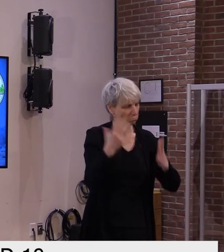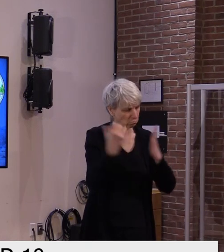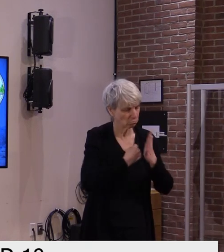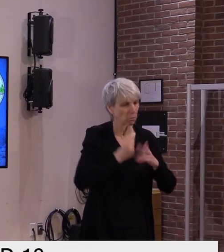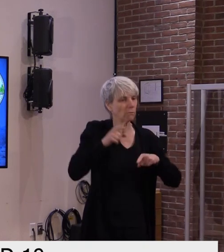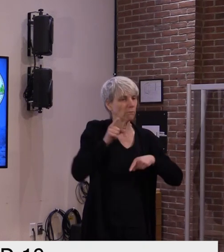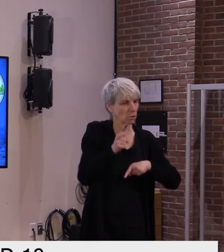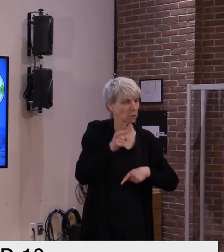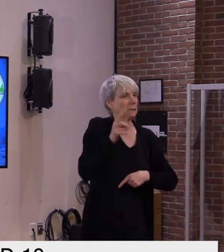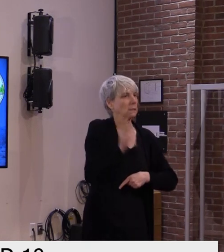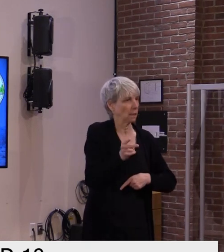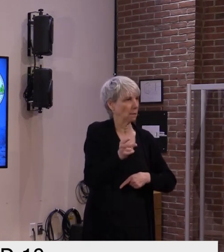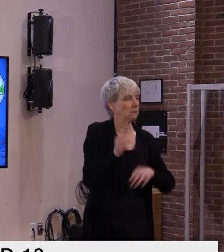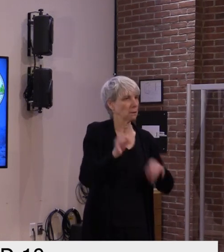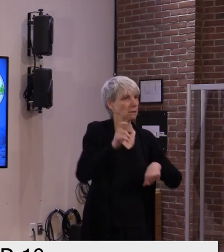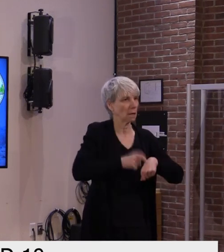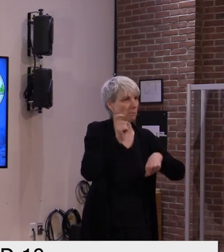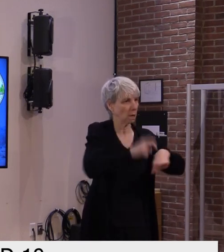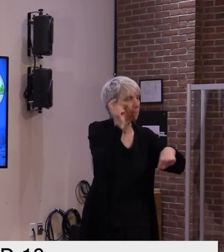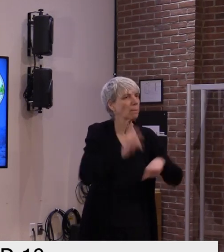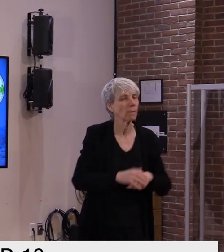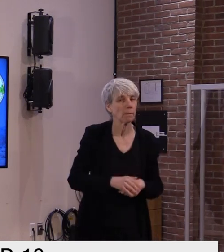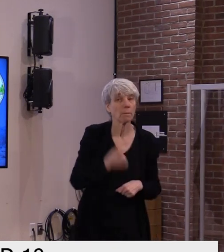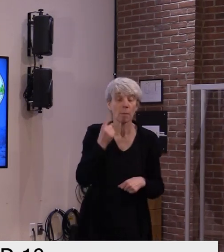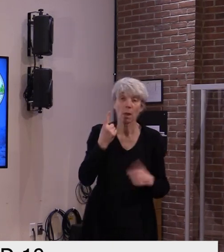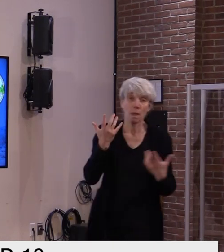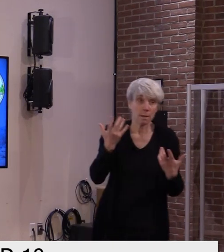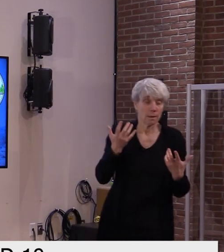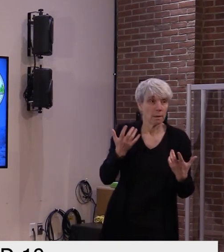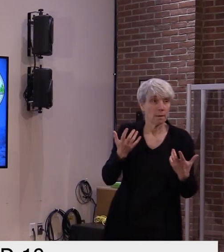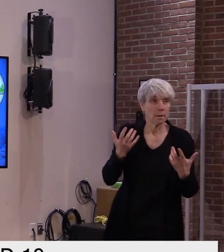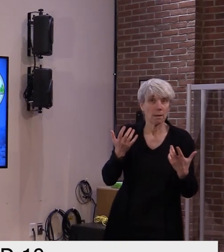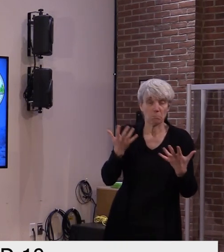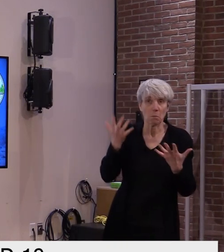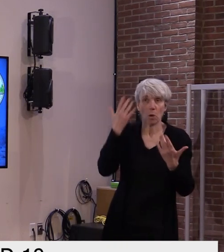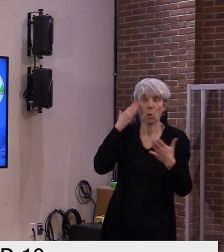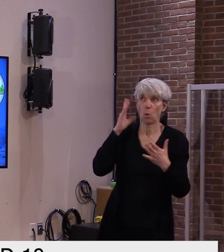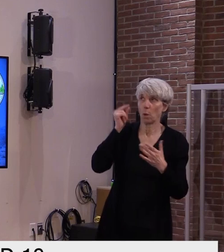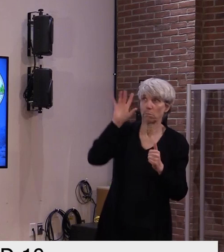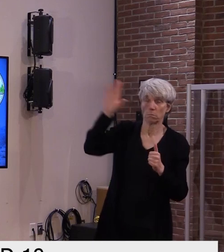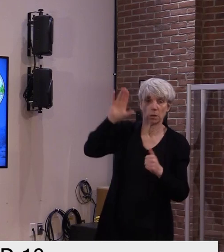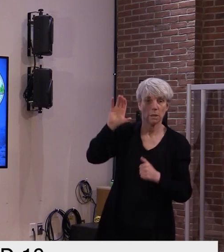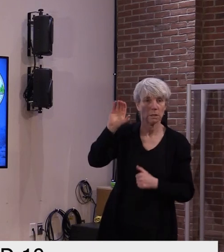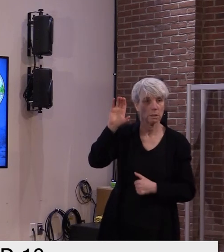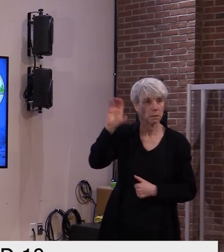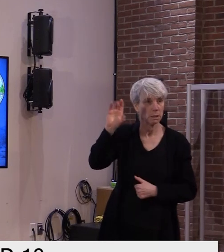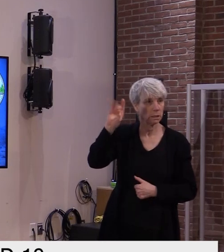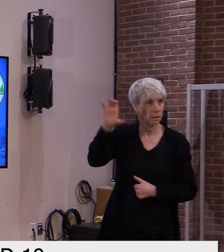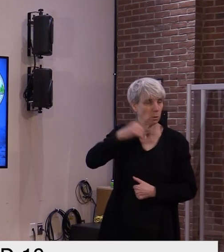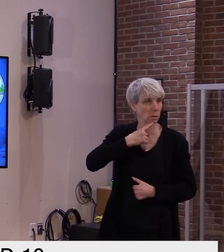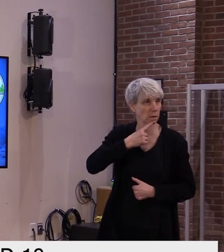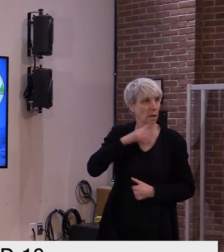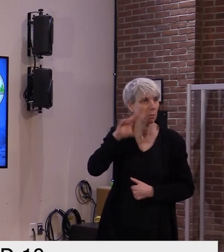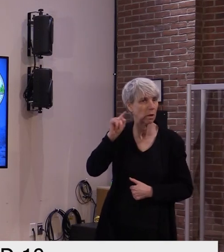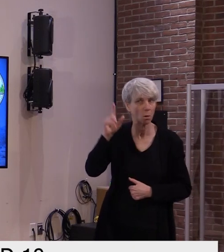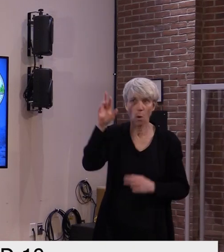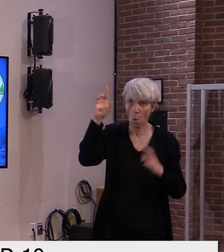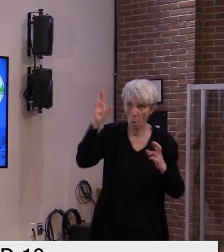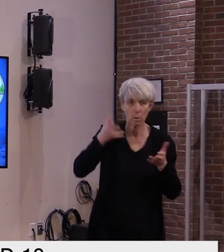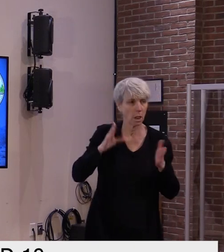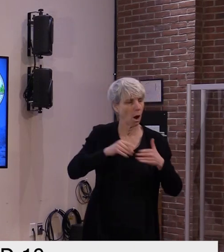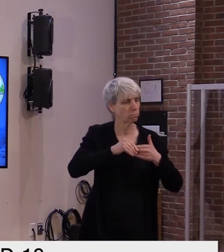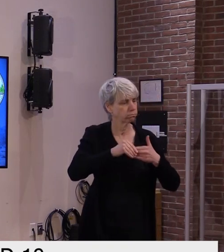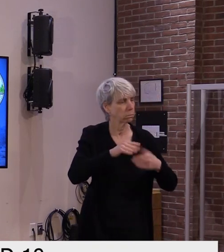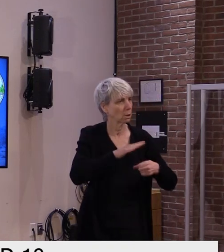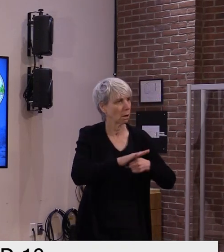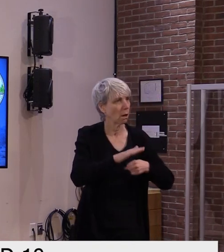have, but hopefully we'll have the flexibility to do what we think is right. I think giving the second dose is what would be the right